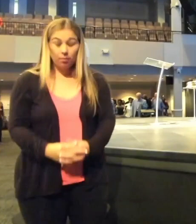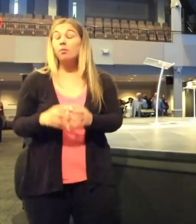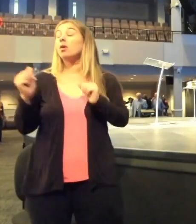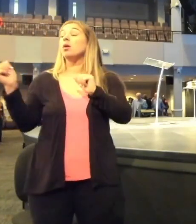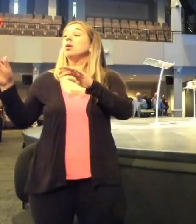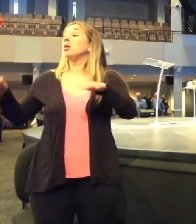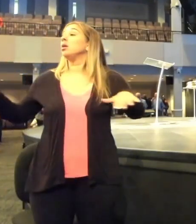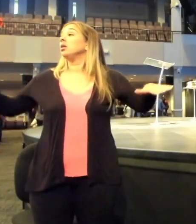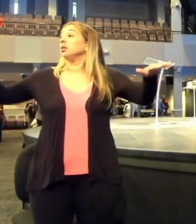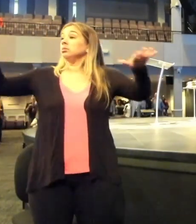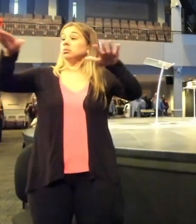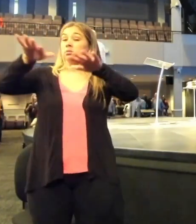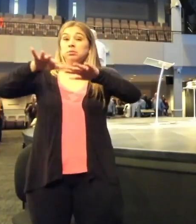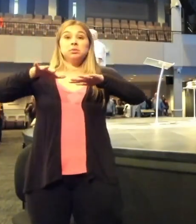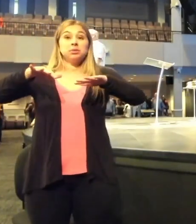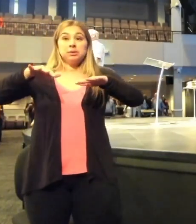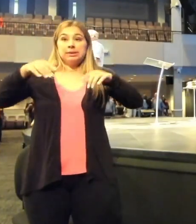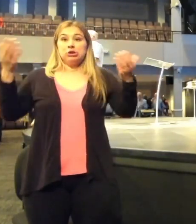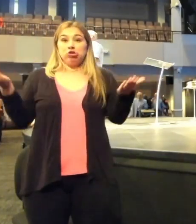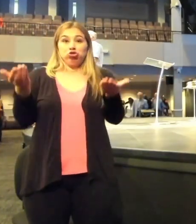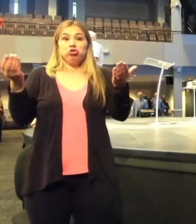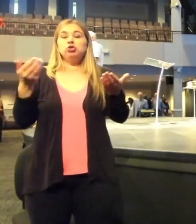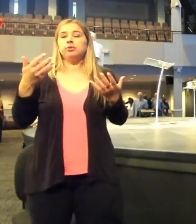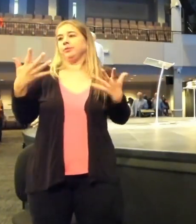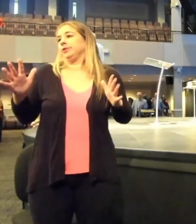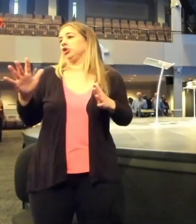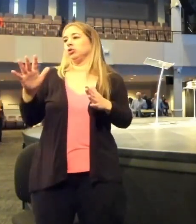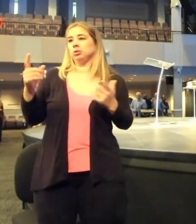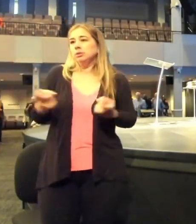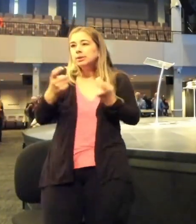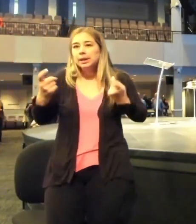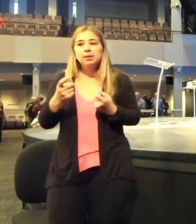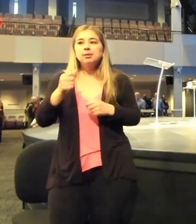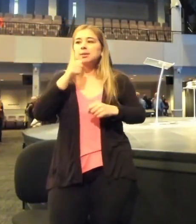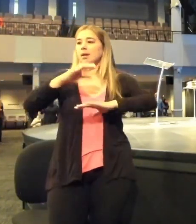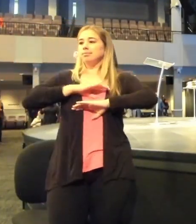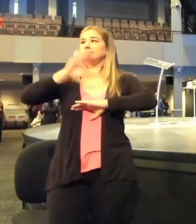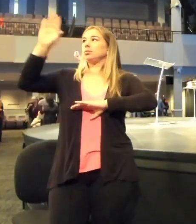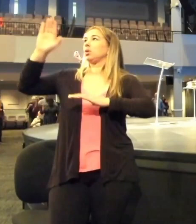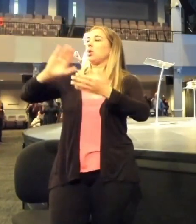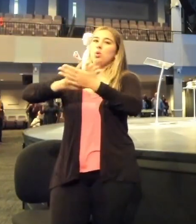Lord, all across this worship center, Lord, all of us have sinned. We've fallen short of your glory.